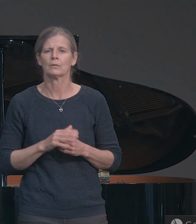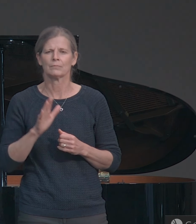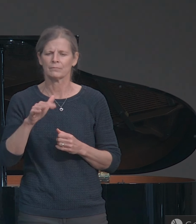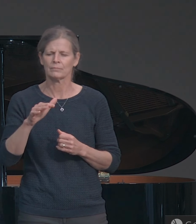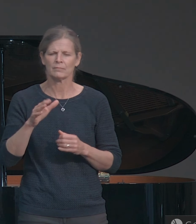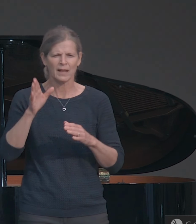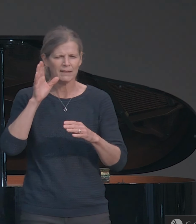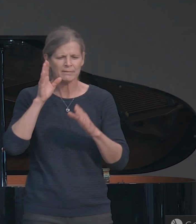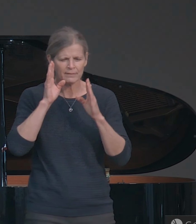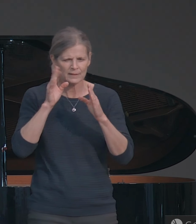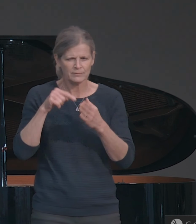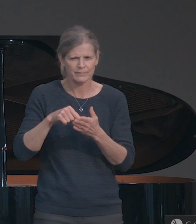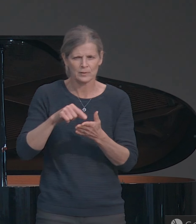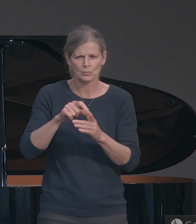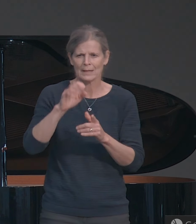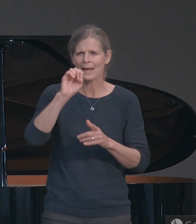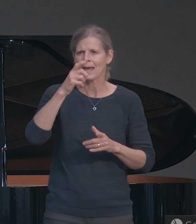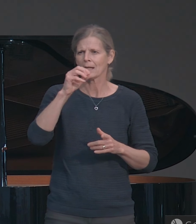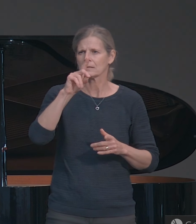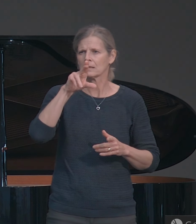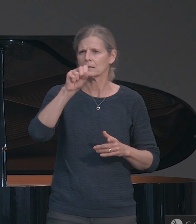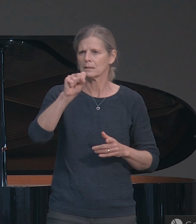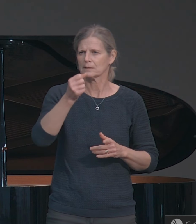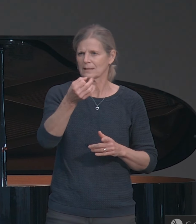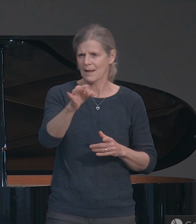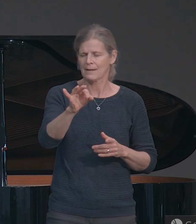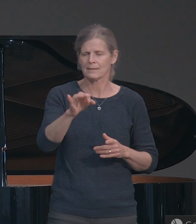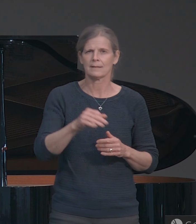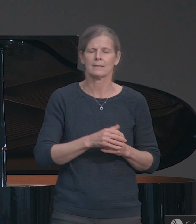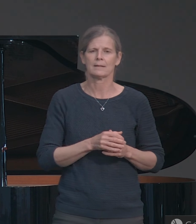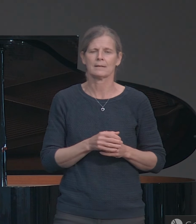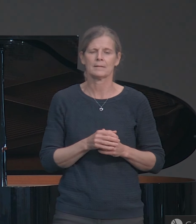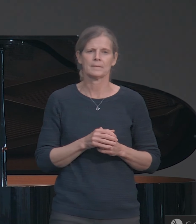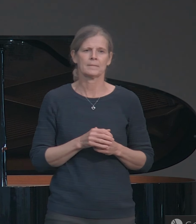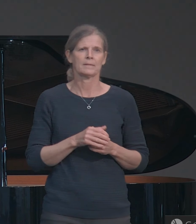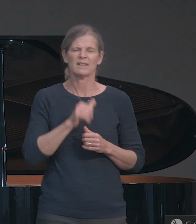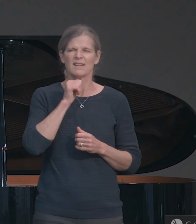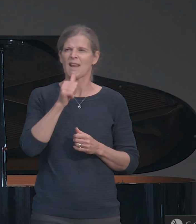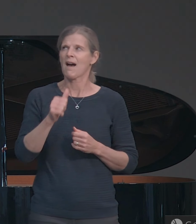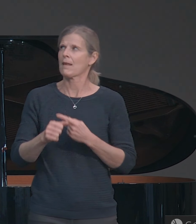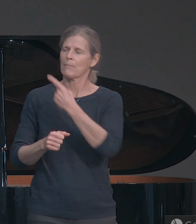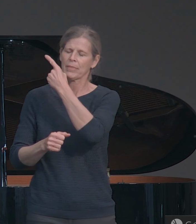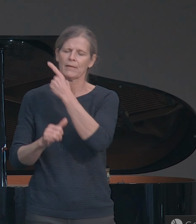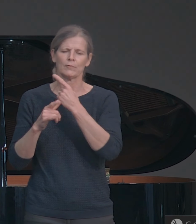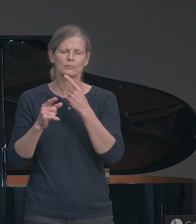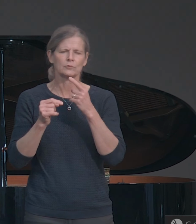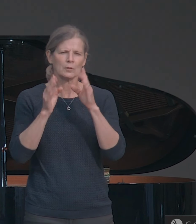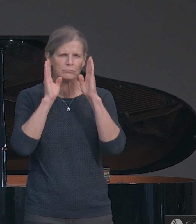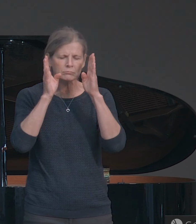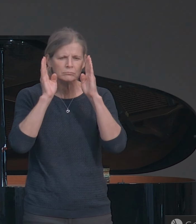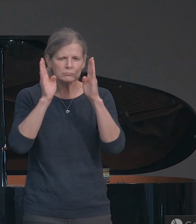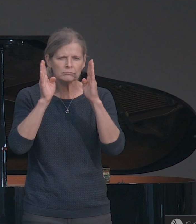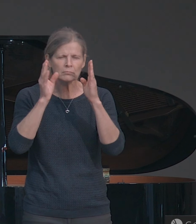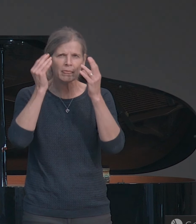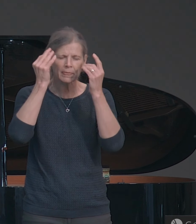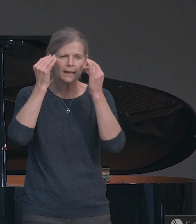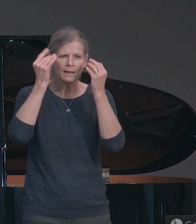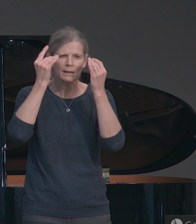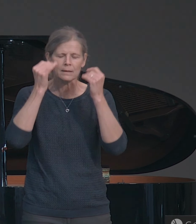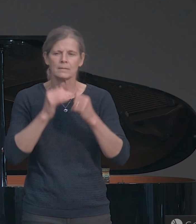Listen to these words from Exodus 19. They're not on the screen. Just listen to them. Think about